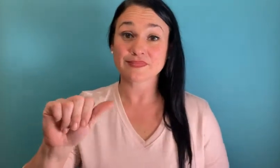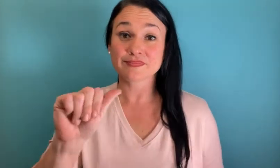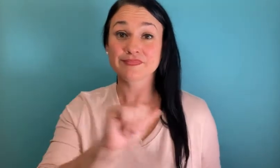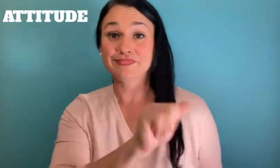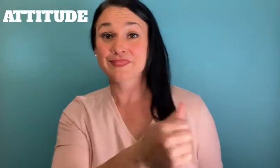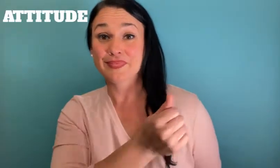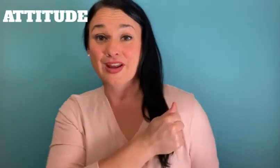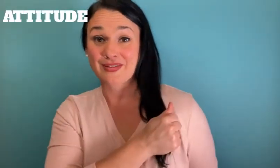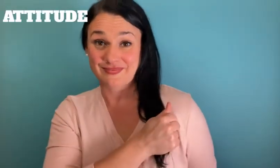Attitude.